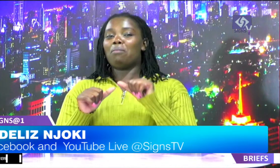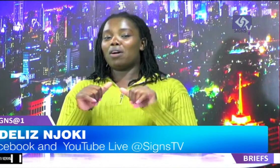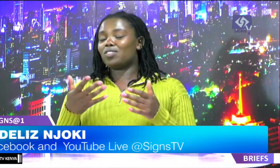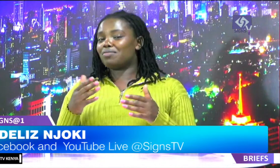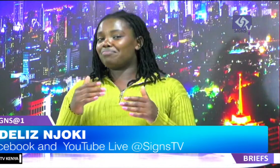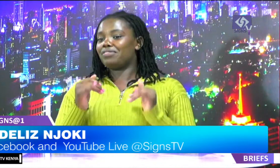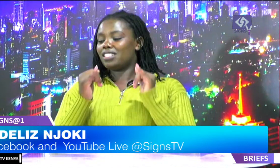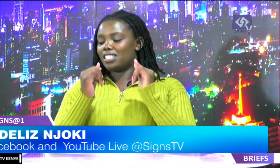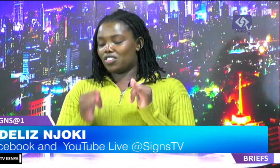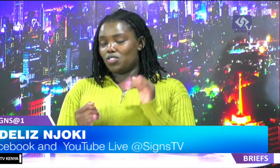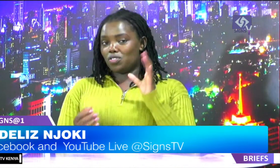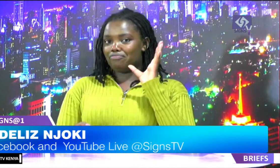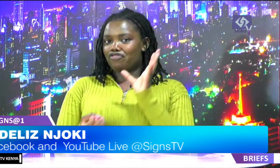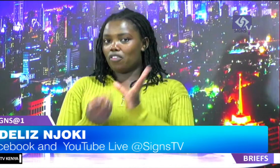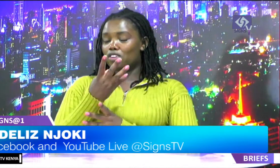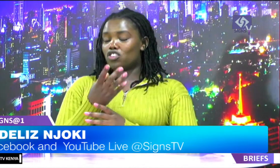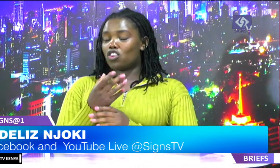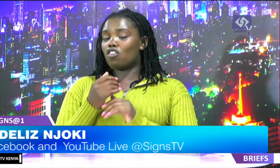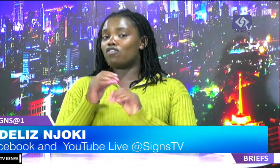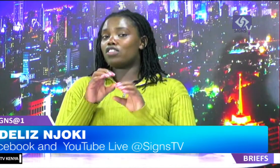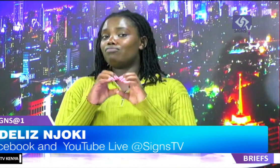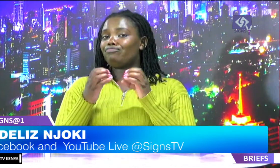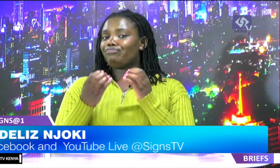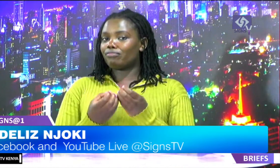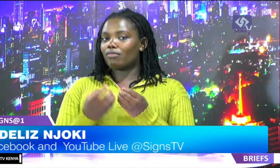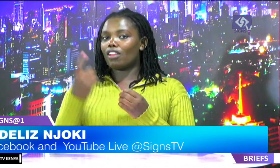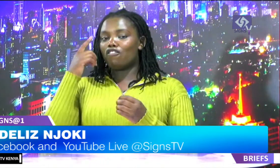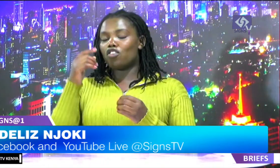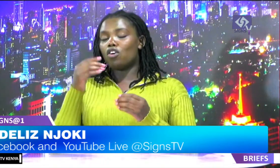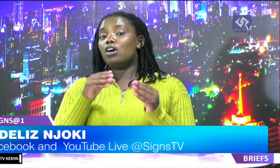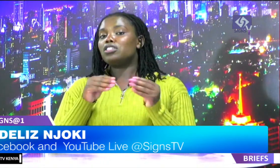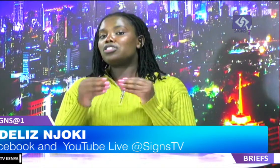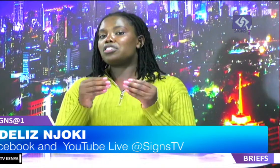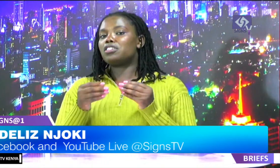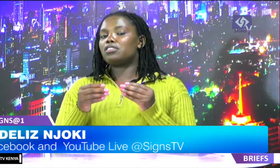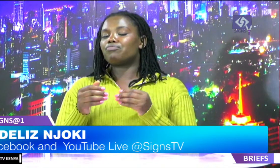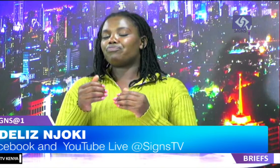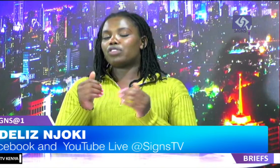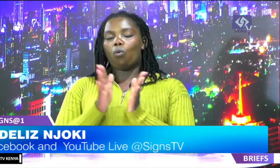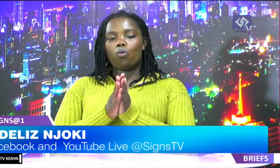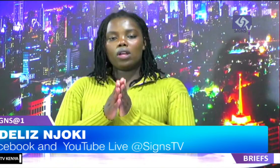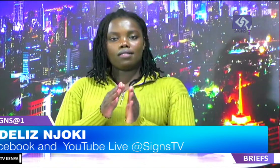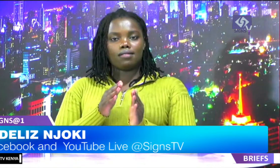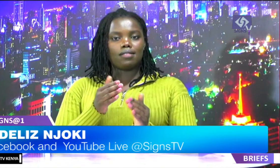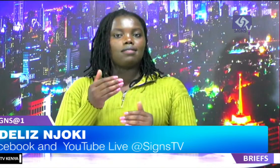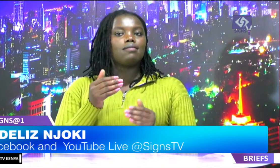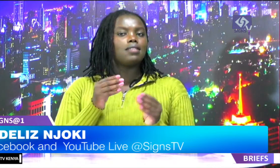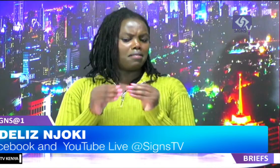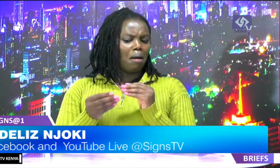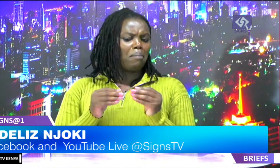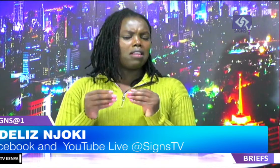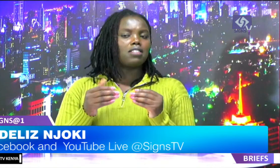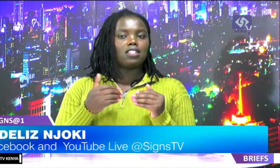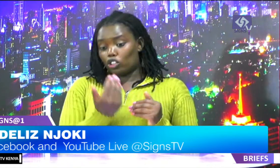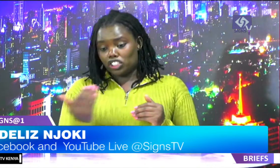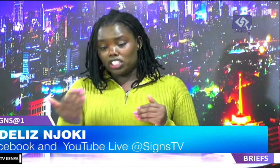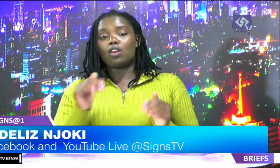That is some good news where we trying to bring new infrastructure for children